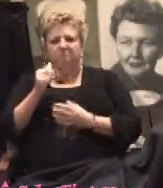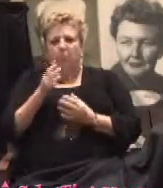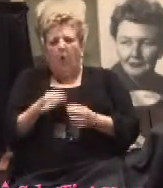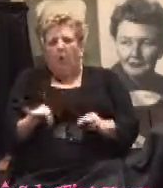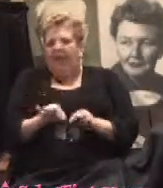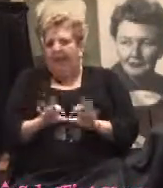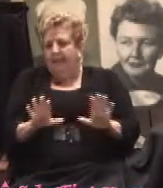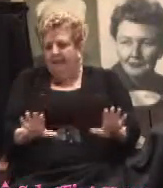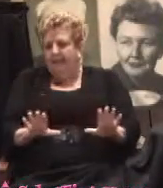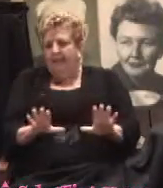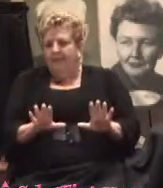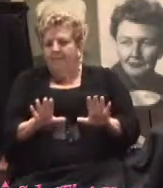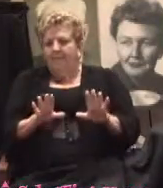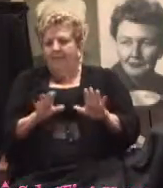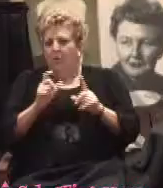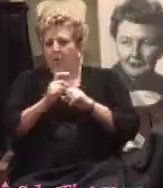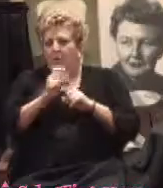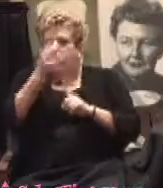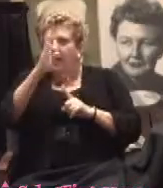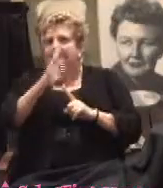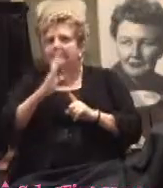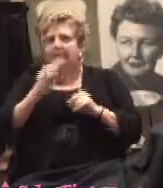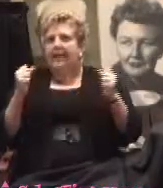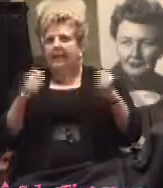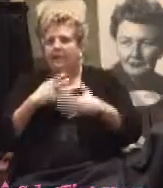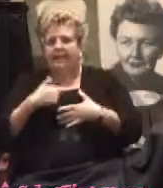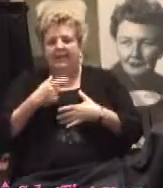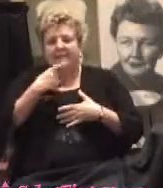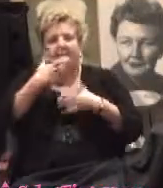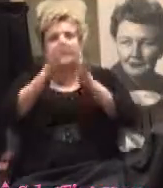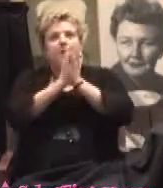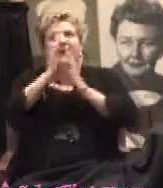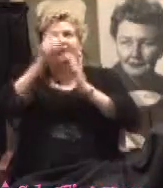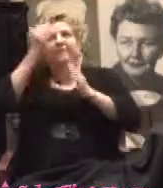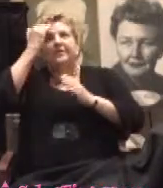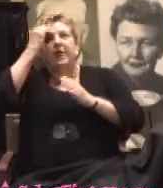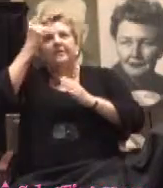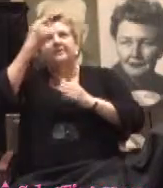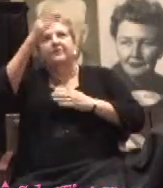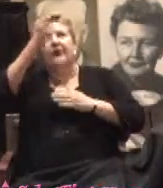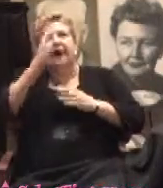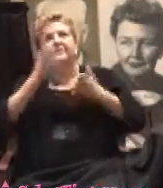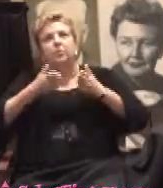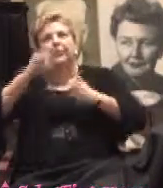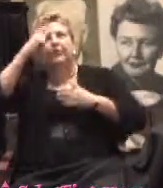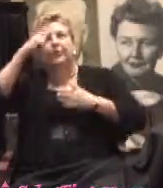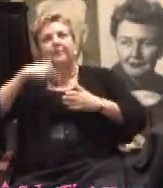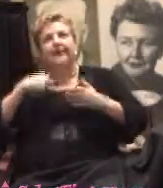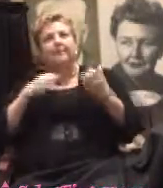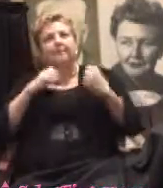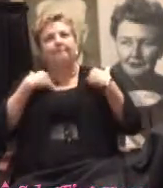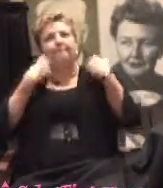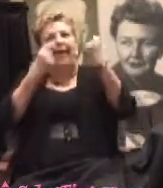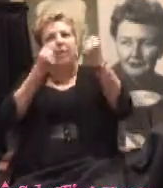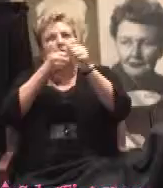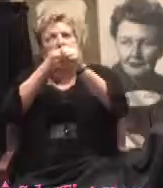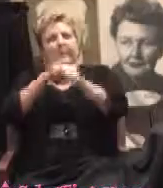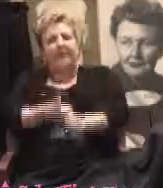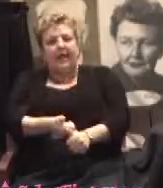felt the word God scared me. And when it said, prayed only for knowledge of God's will for me and the power to carry that out, that seemed ambiguous. And I asked my sponsor,